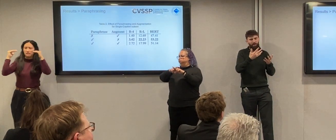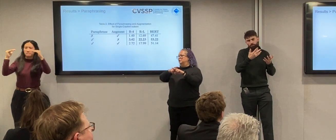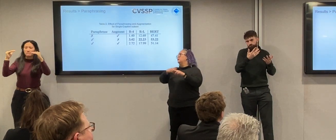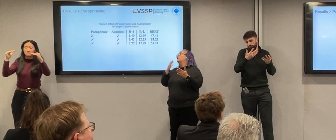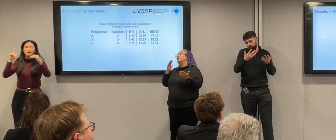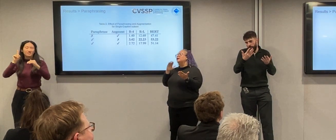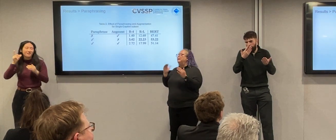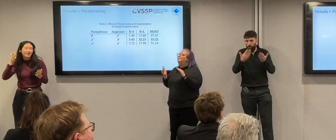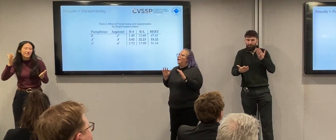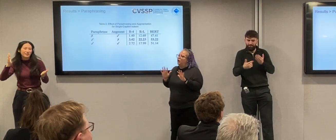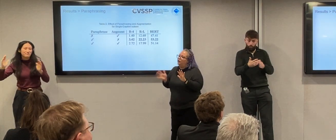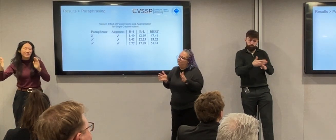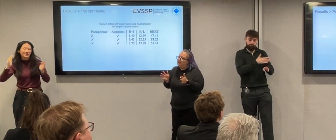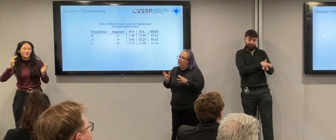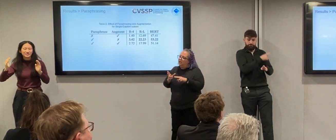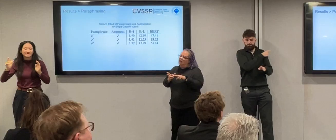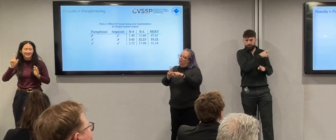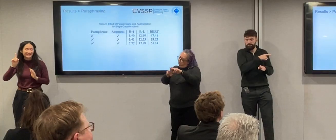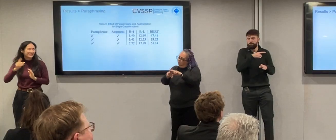comparatively